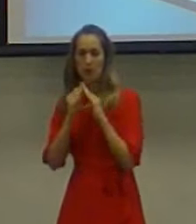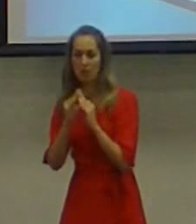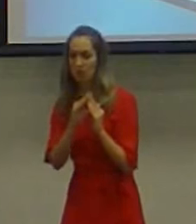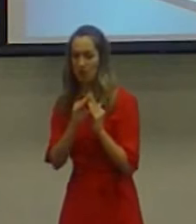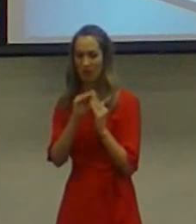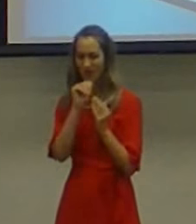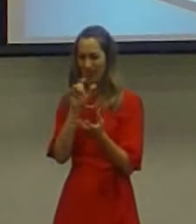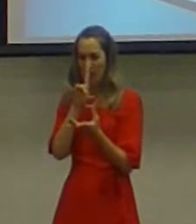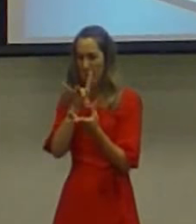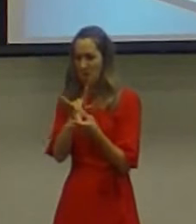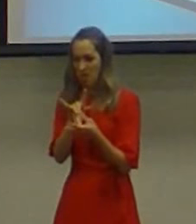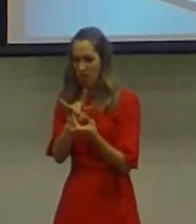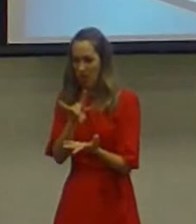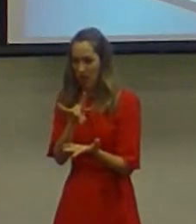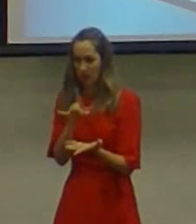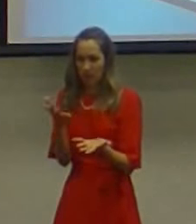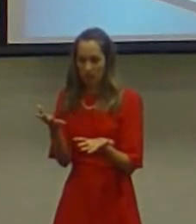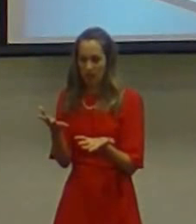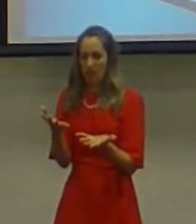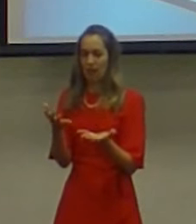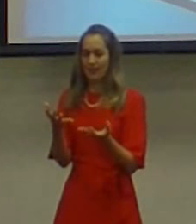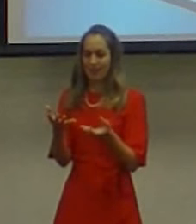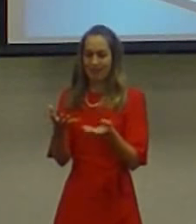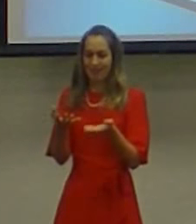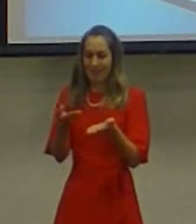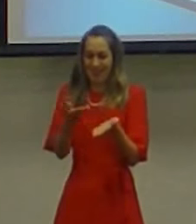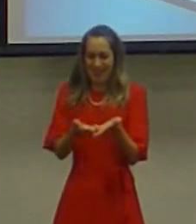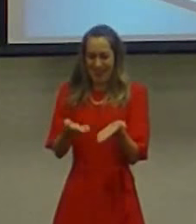obviously, material belongings,